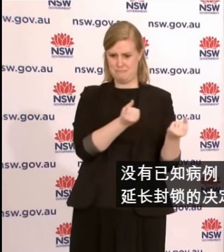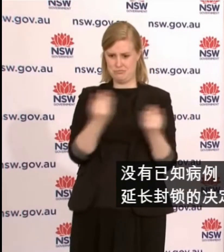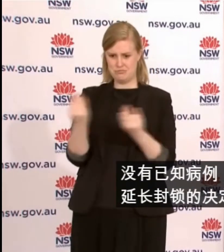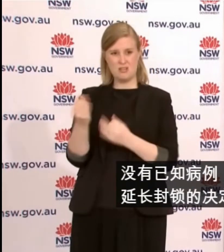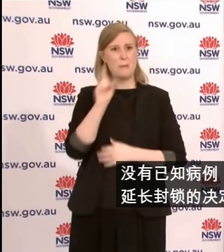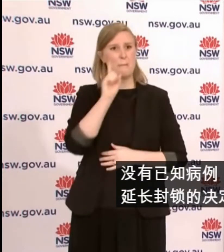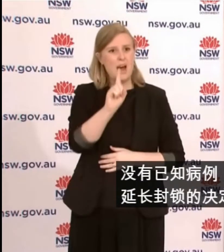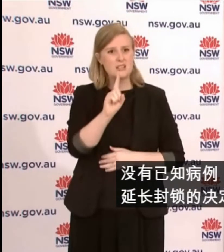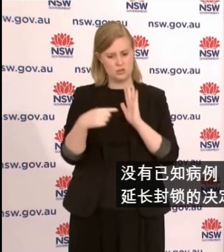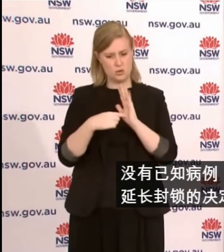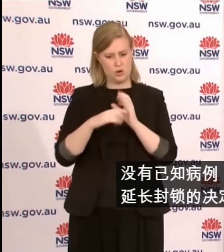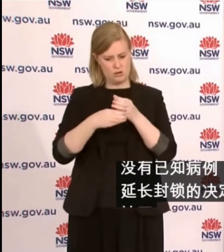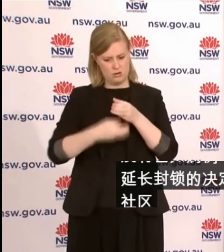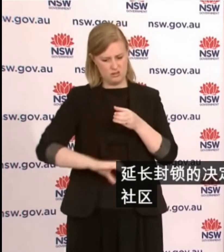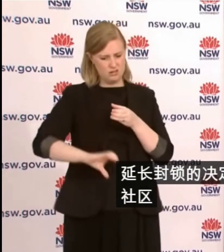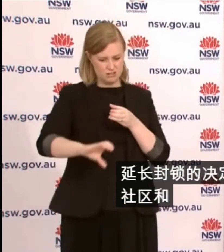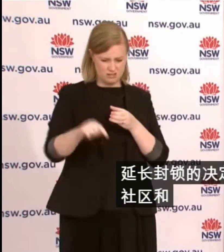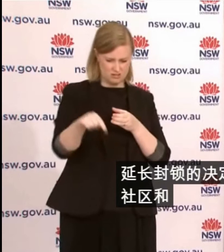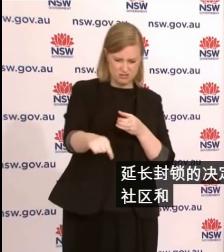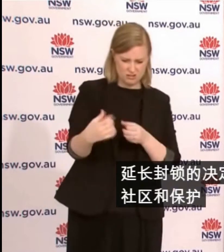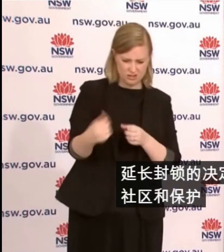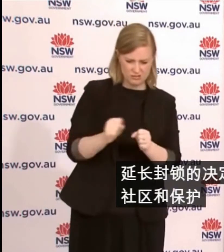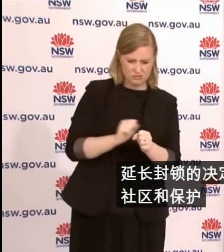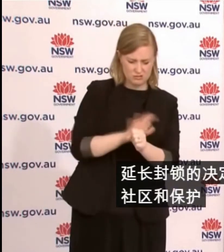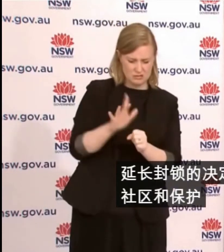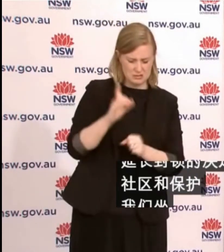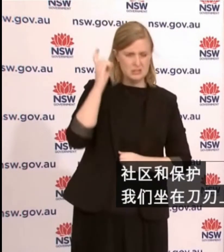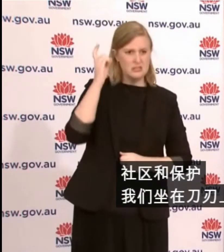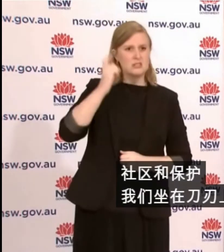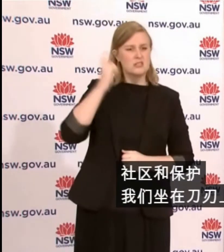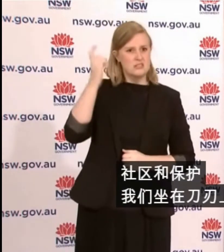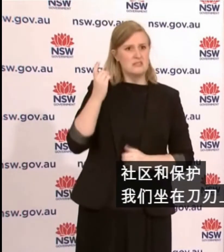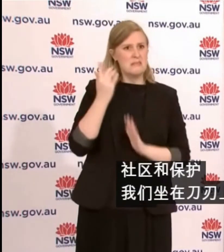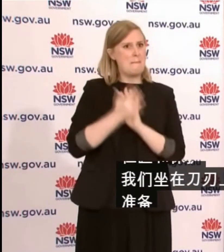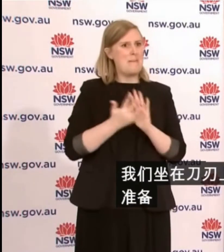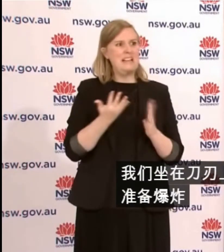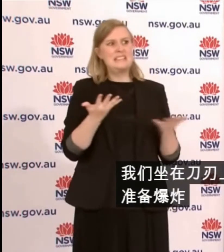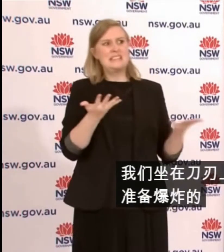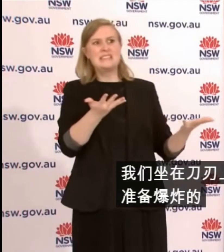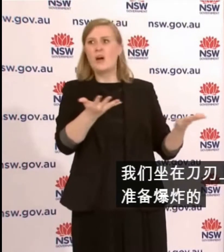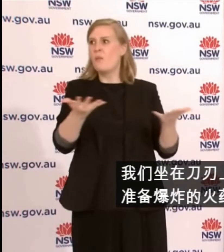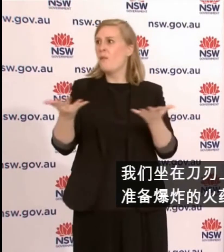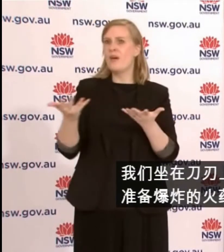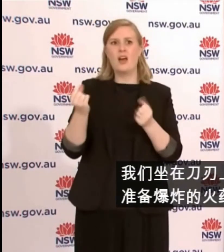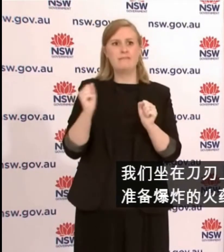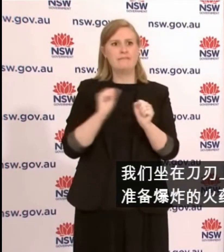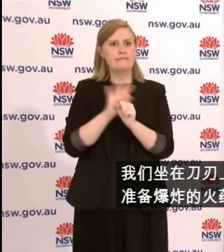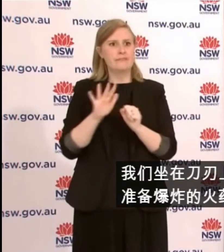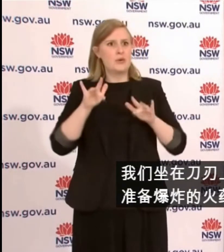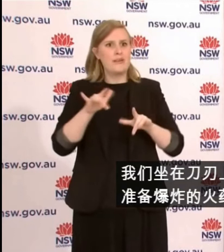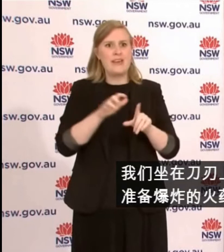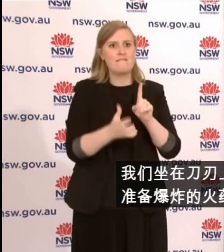is one to protect communities and protect the regions. We're sitting on a knife edge. It's a tinderbox ready to explode,